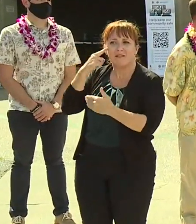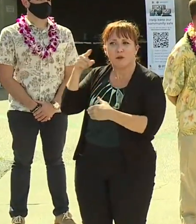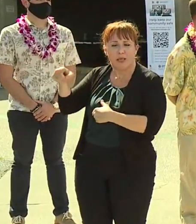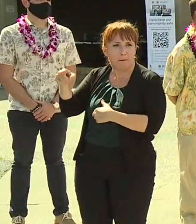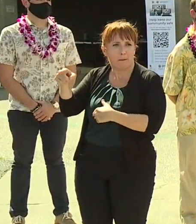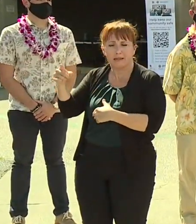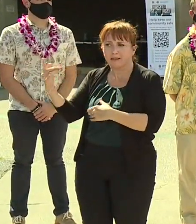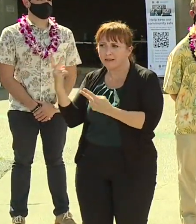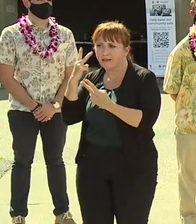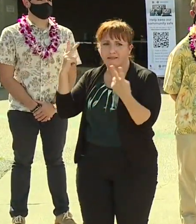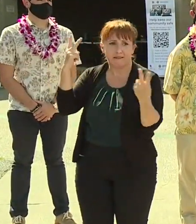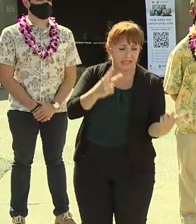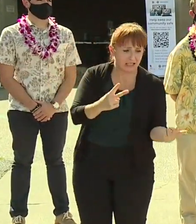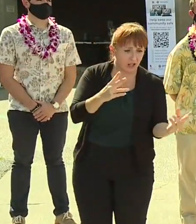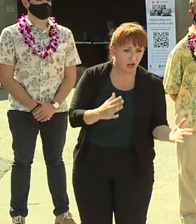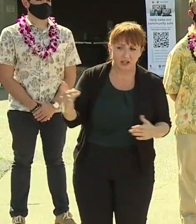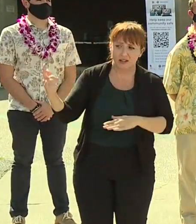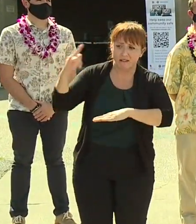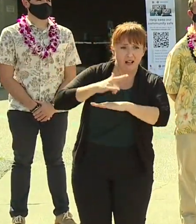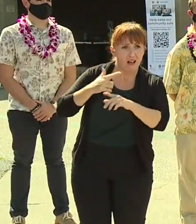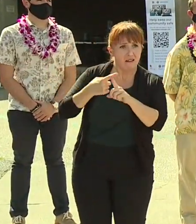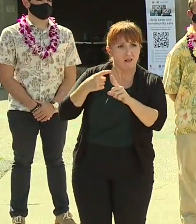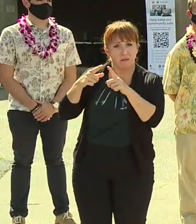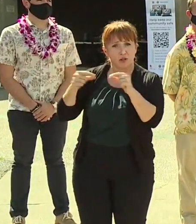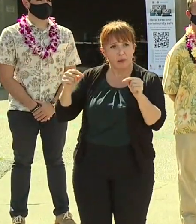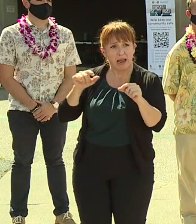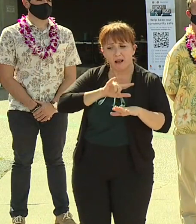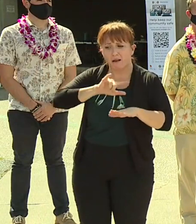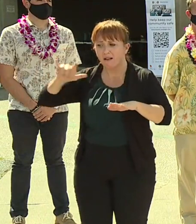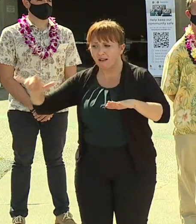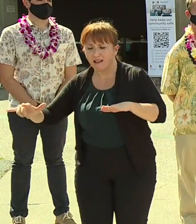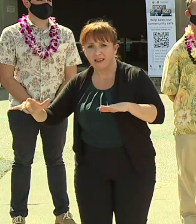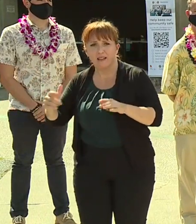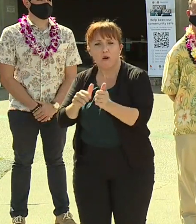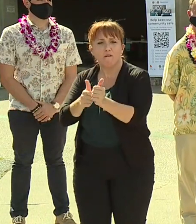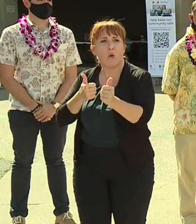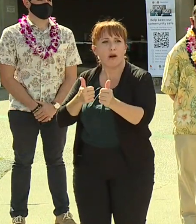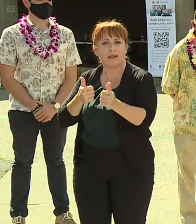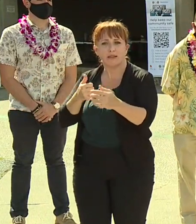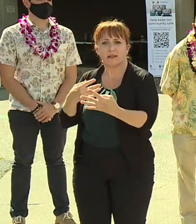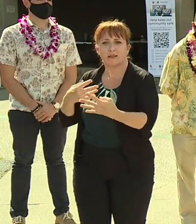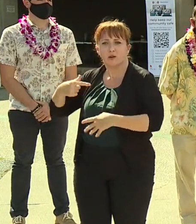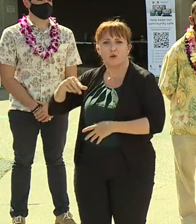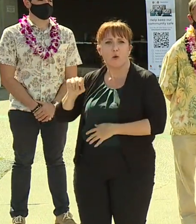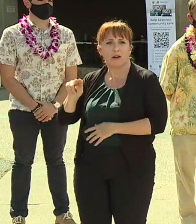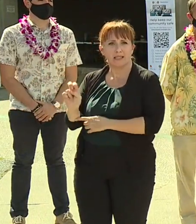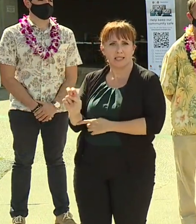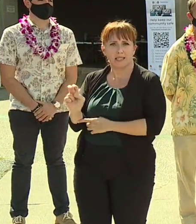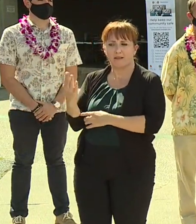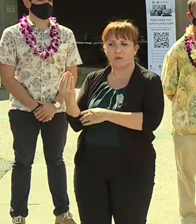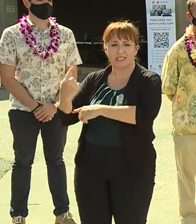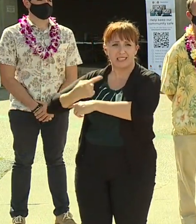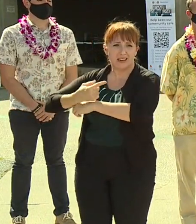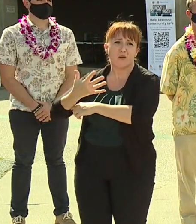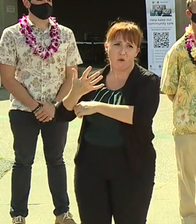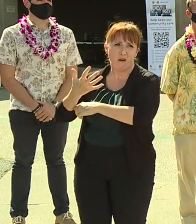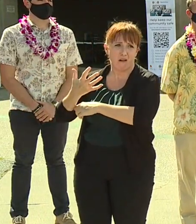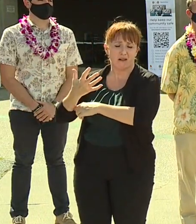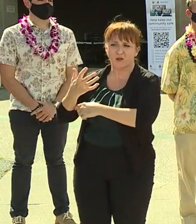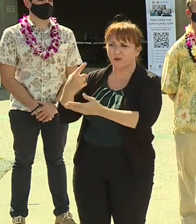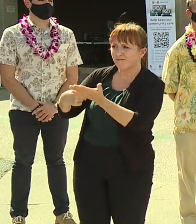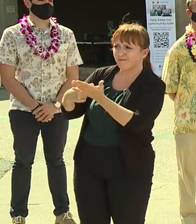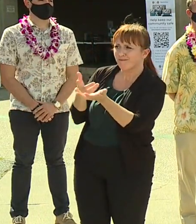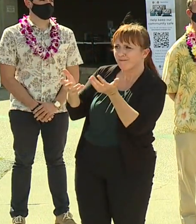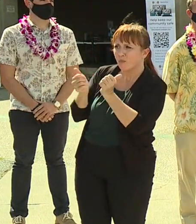here and return without being placed into quarantine. But as you know, right now,